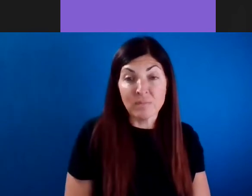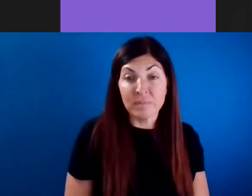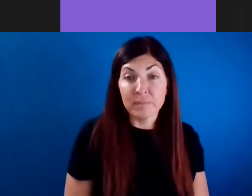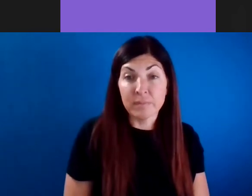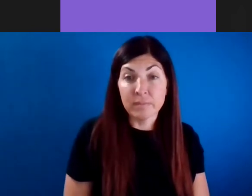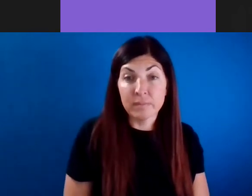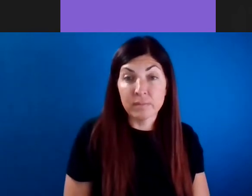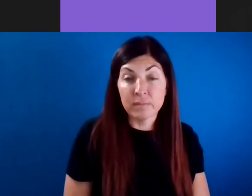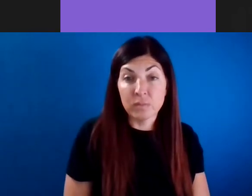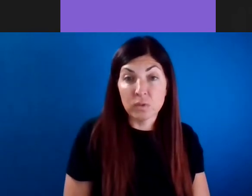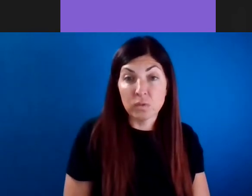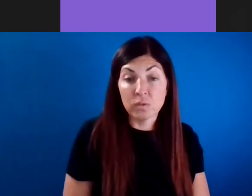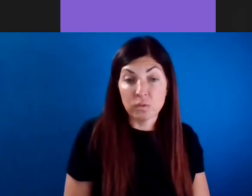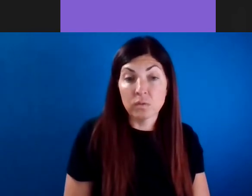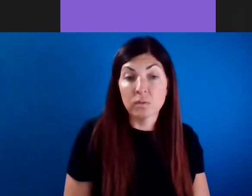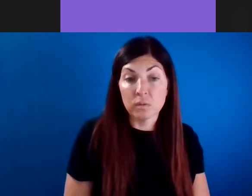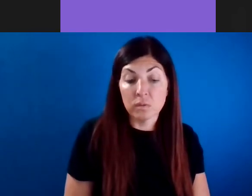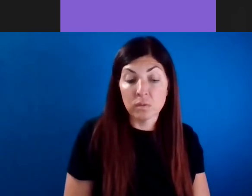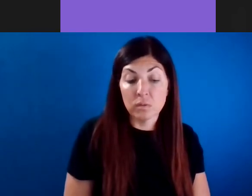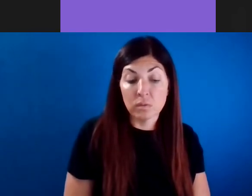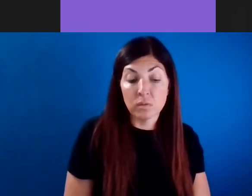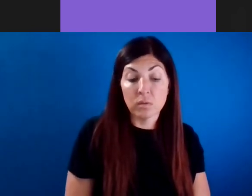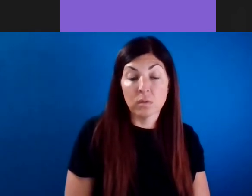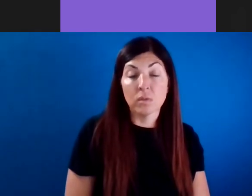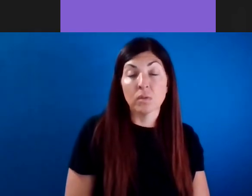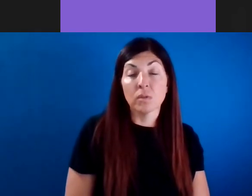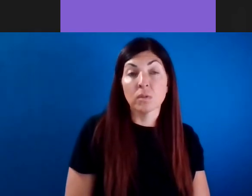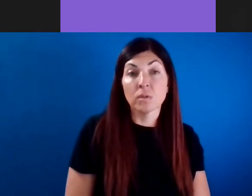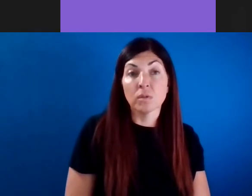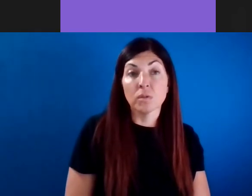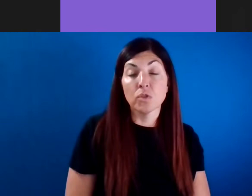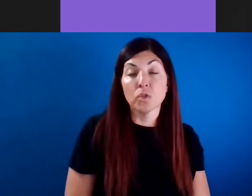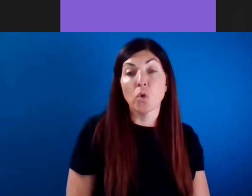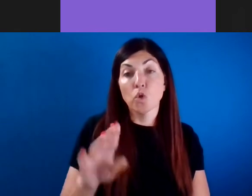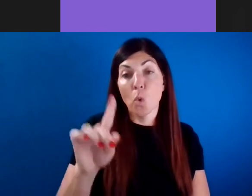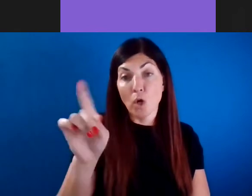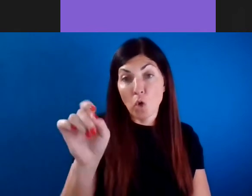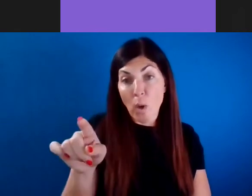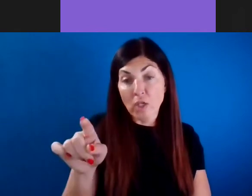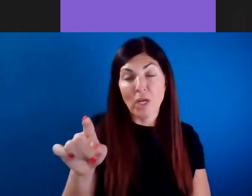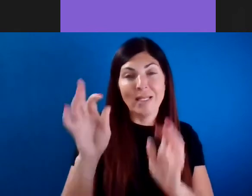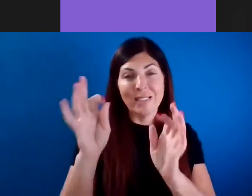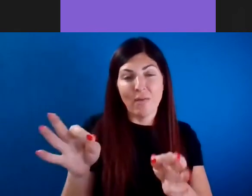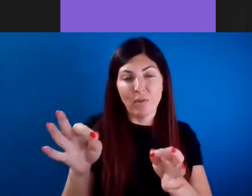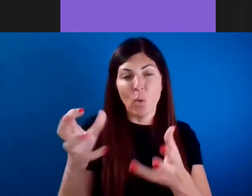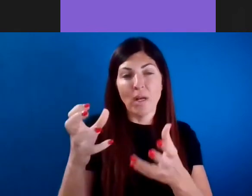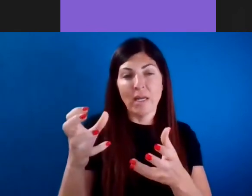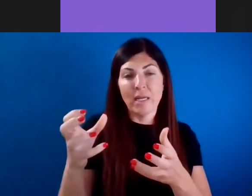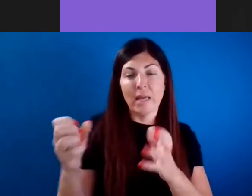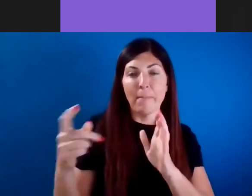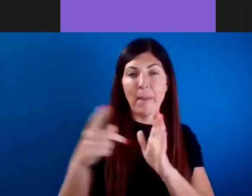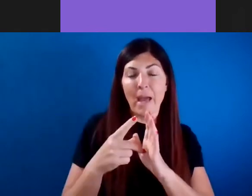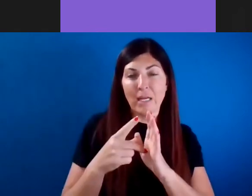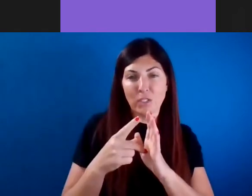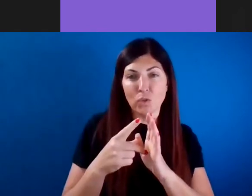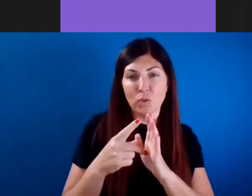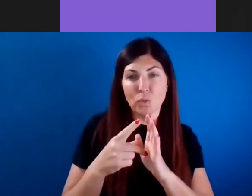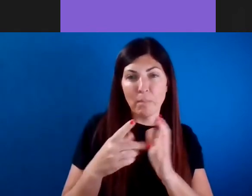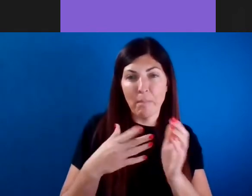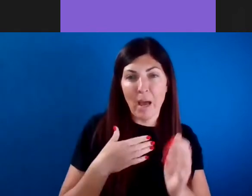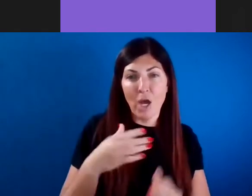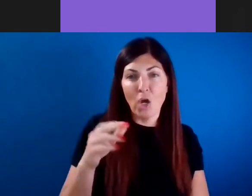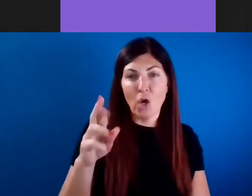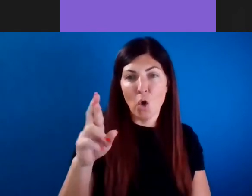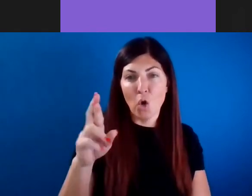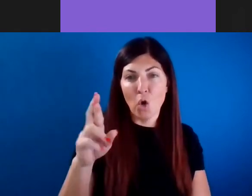So to touch on your questions, although I definitely would like to get back to my BME roots, a bit more of, I was trained to